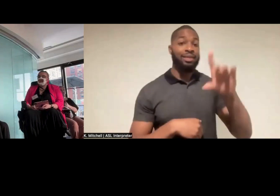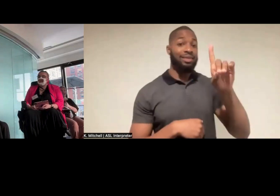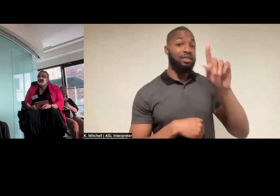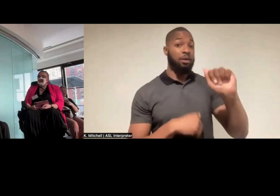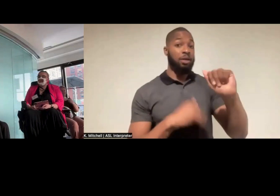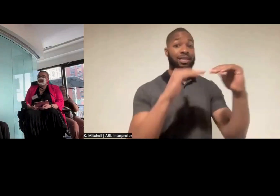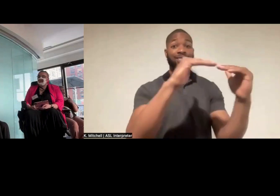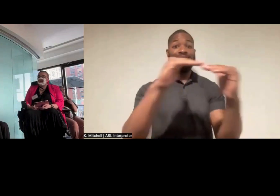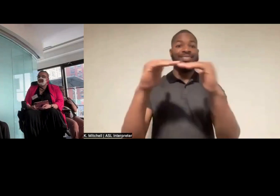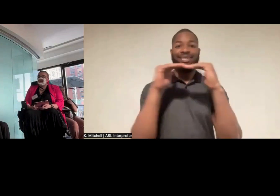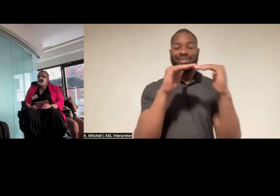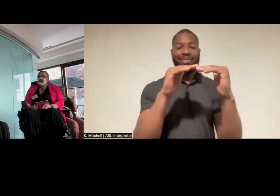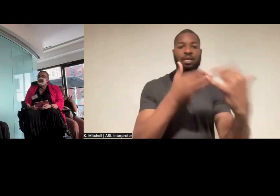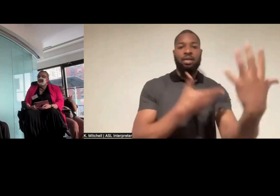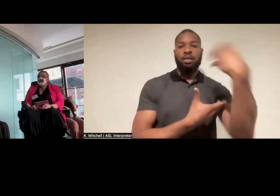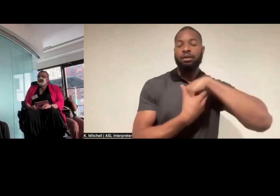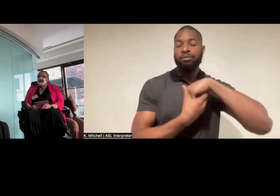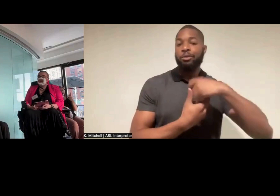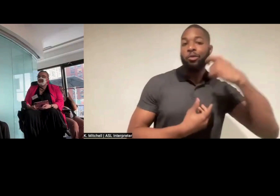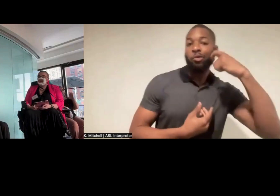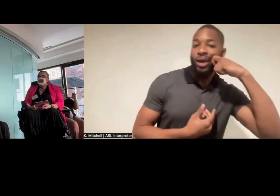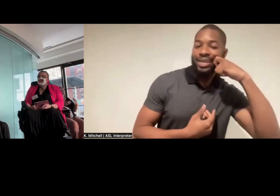gender, sexuality, and class